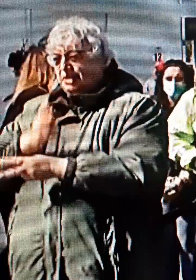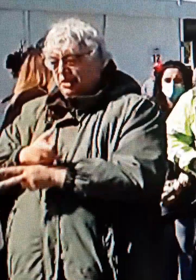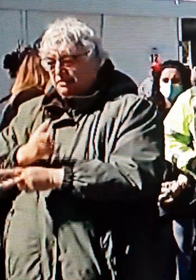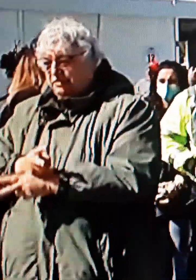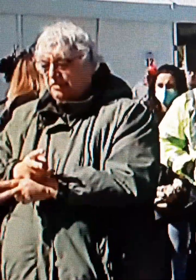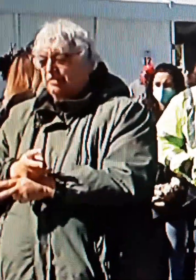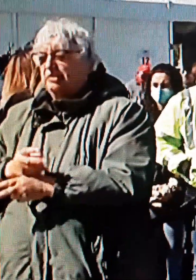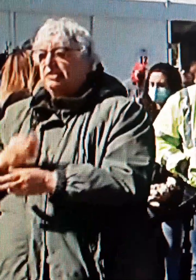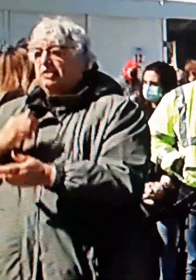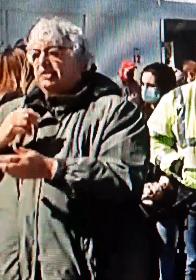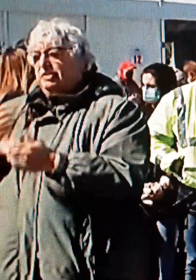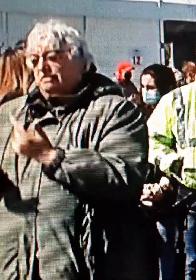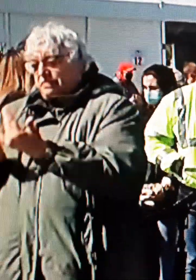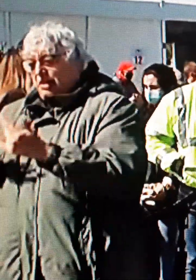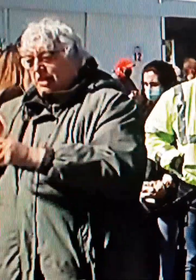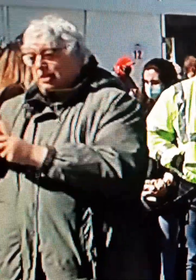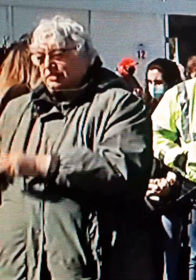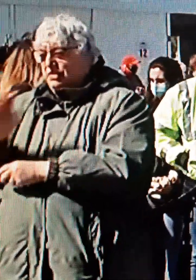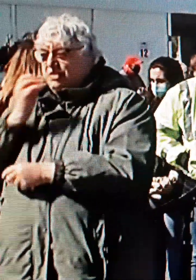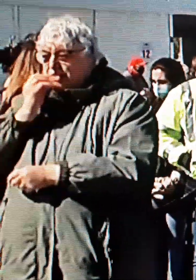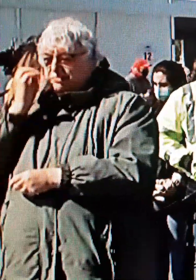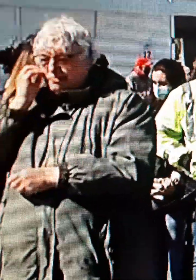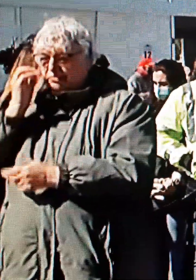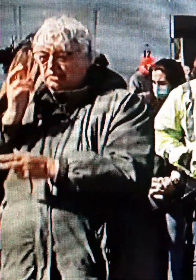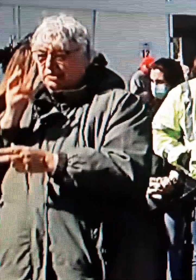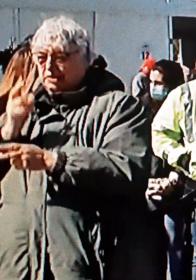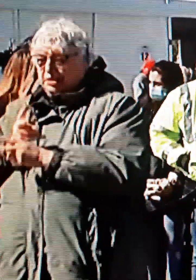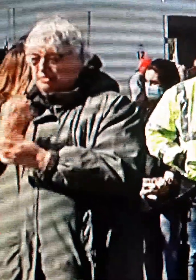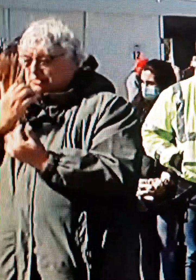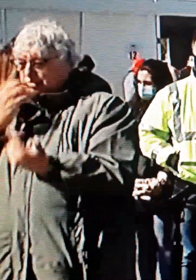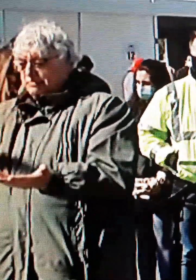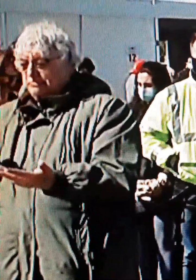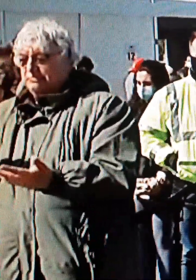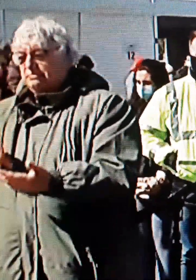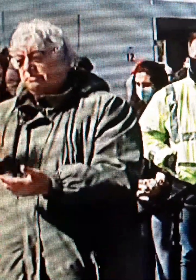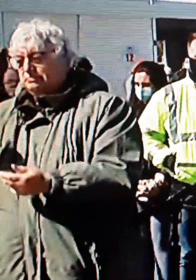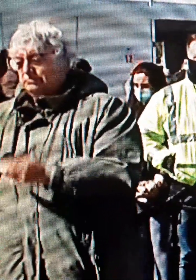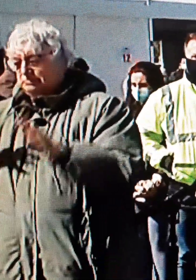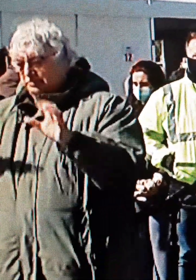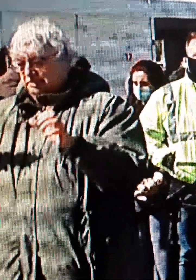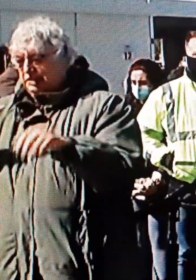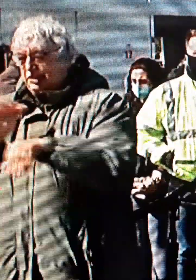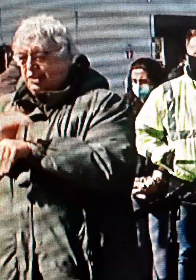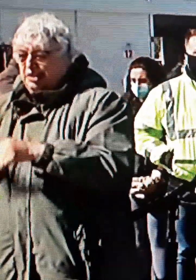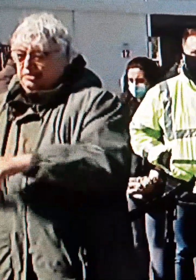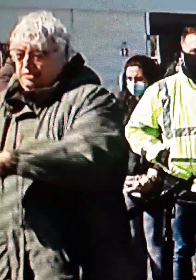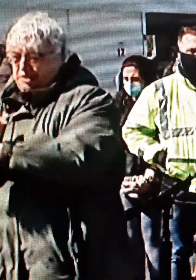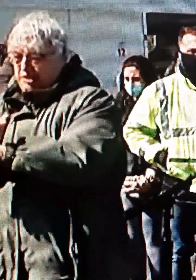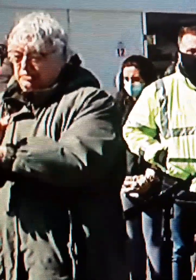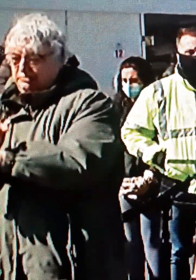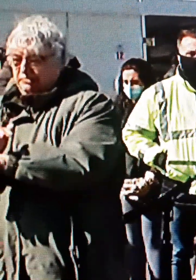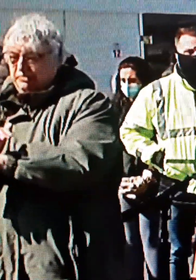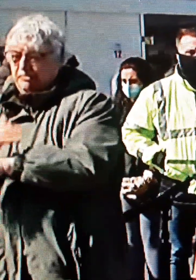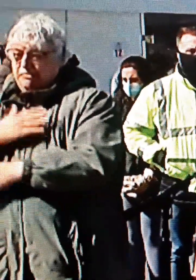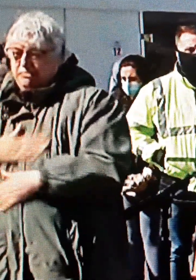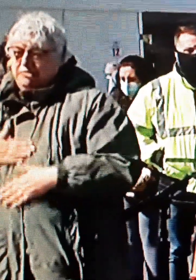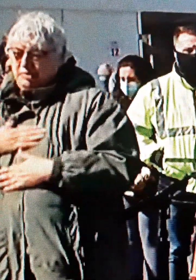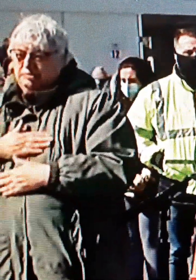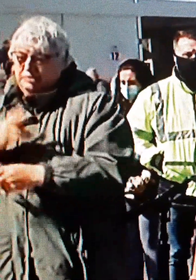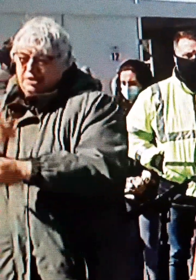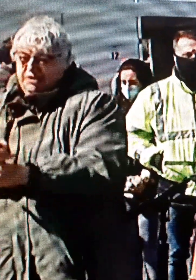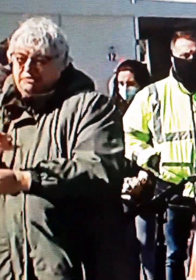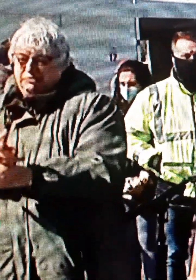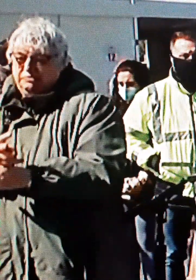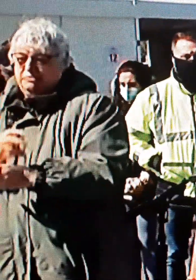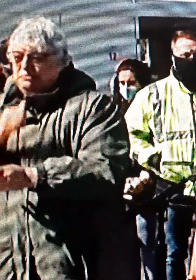burn inside your home to try to stay warm. We're expecting another freezing night tonight, and we want you to be cautious. We don't want you to